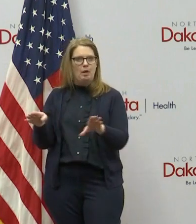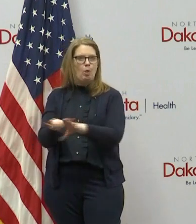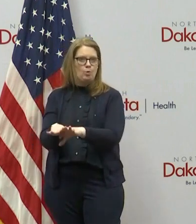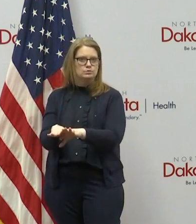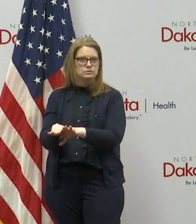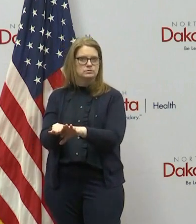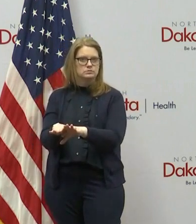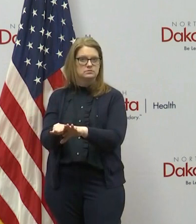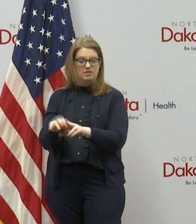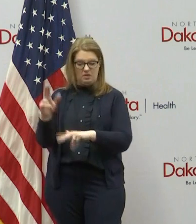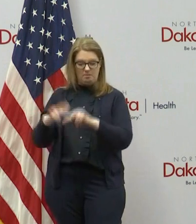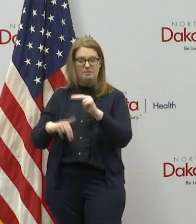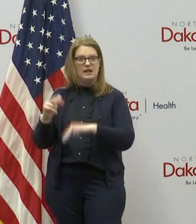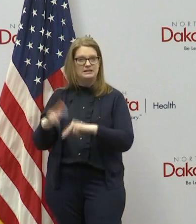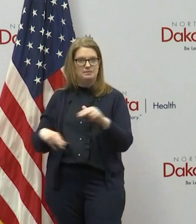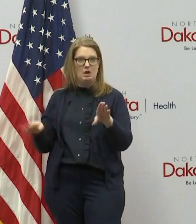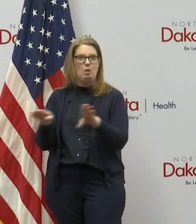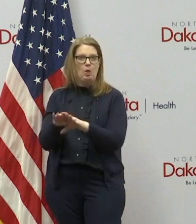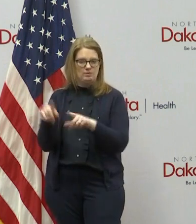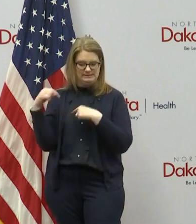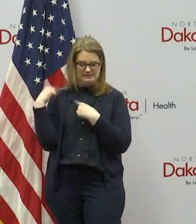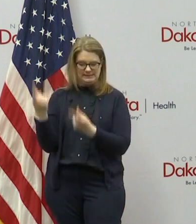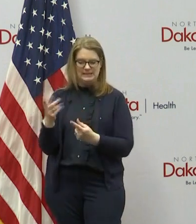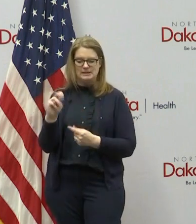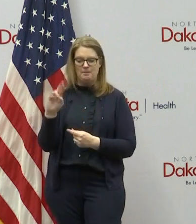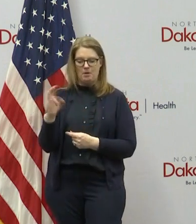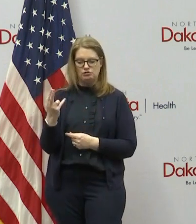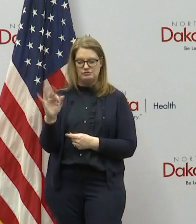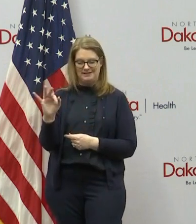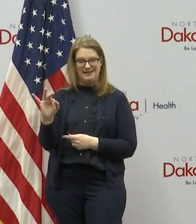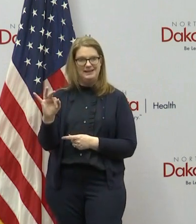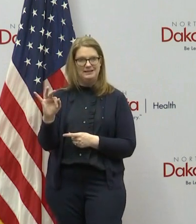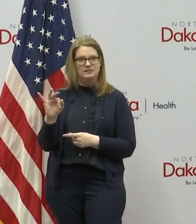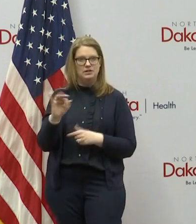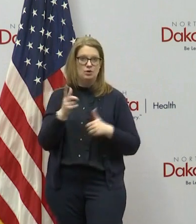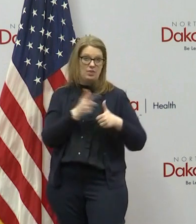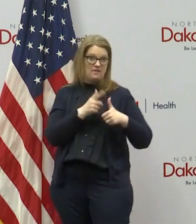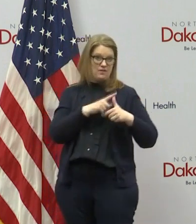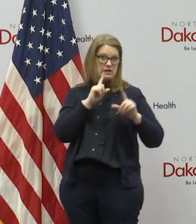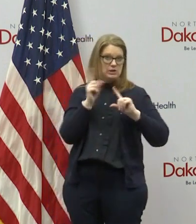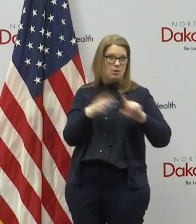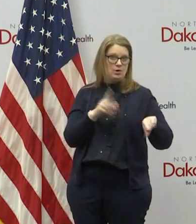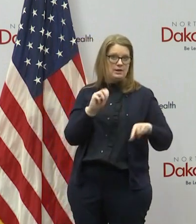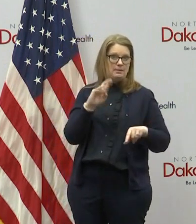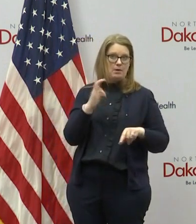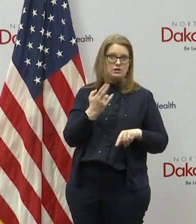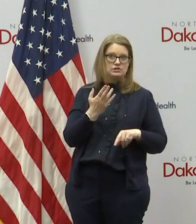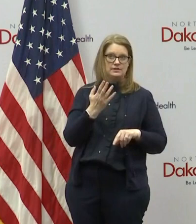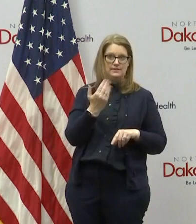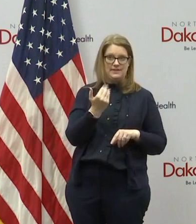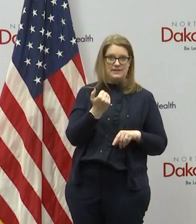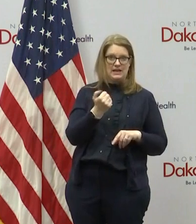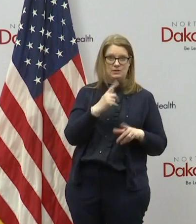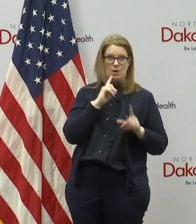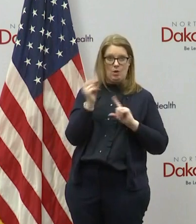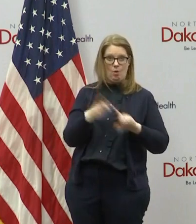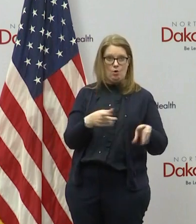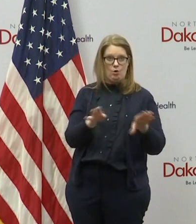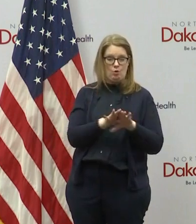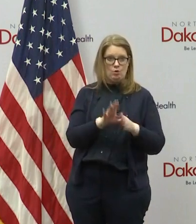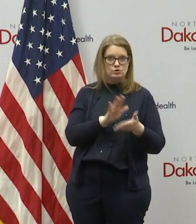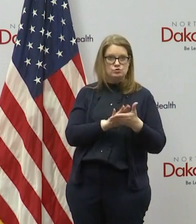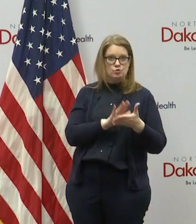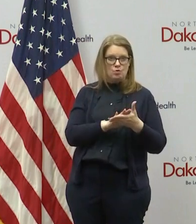closed since March 19th when we extended the order. The original order was on March 15th when we ordered to close schools to